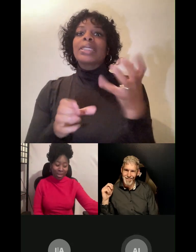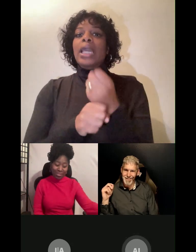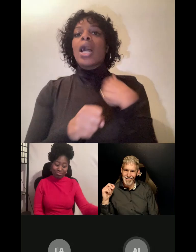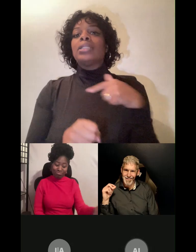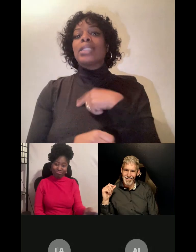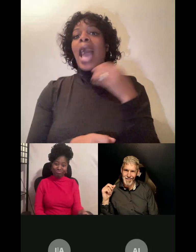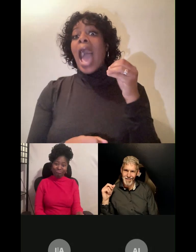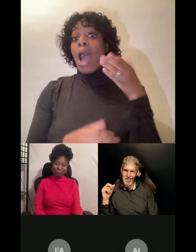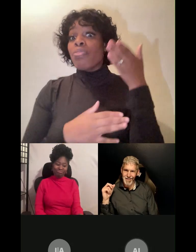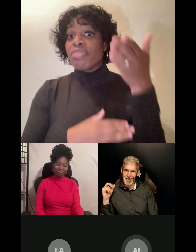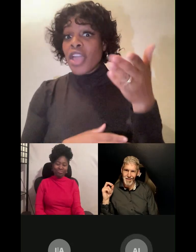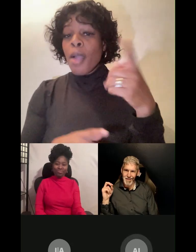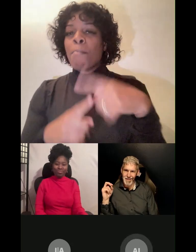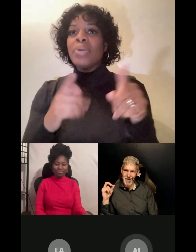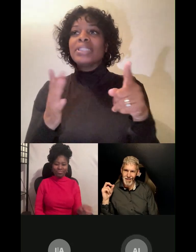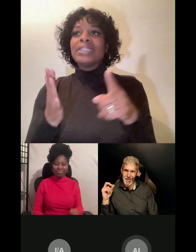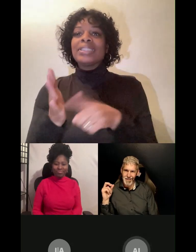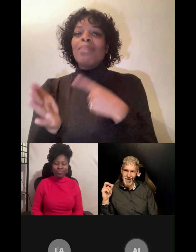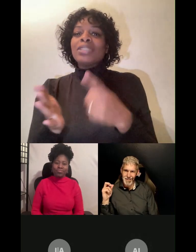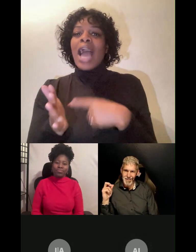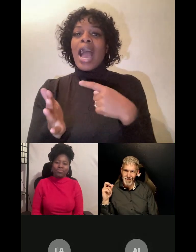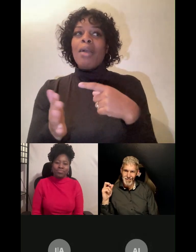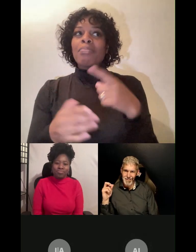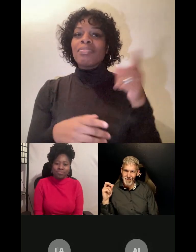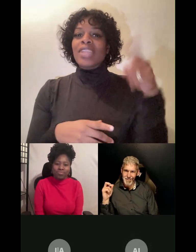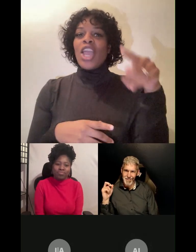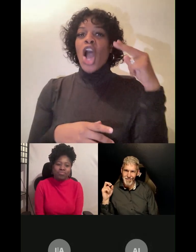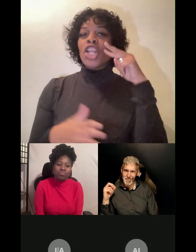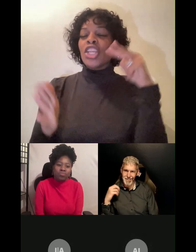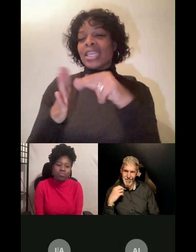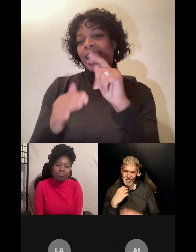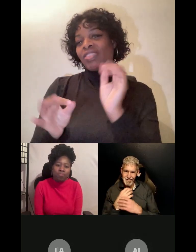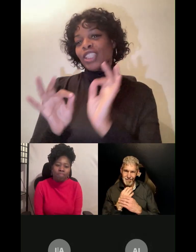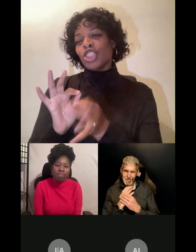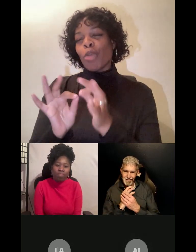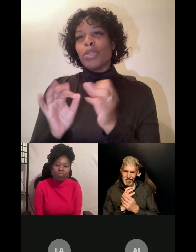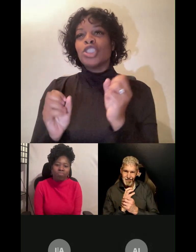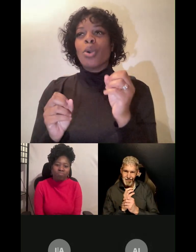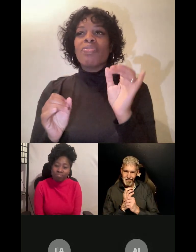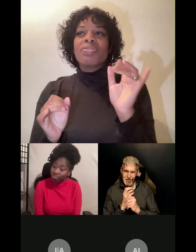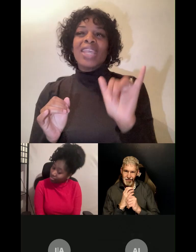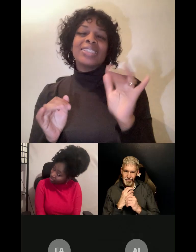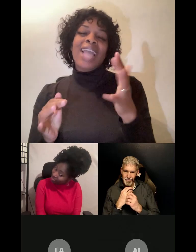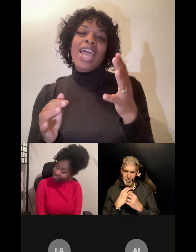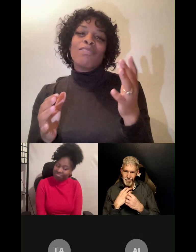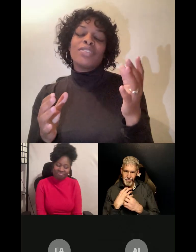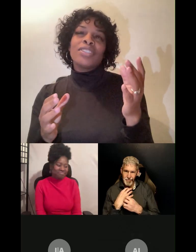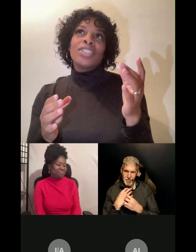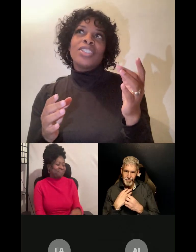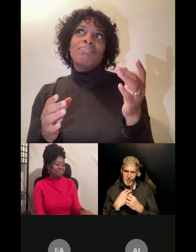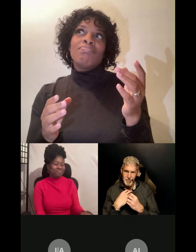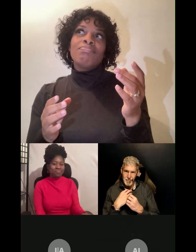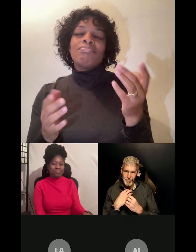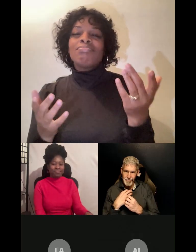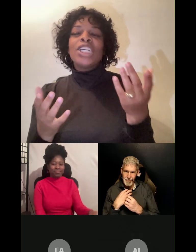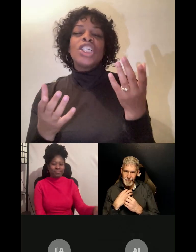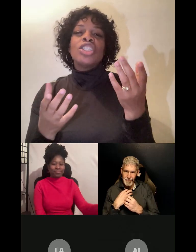we? Did out we? there. Yes, Sometimes girl. they are looking at the interpreter, so that's kind of.